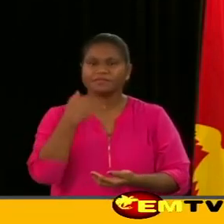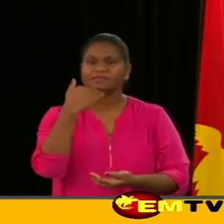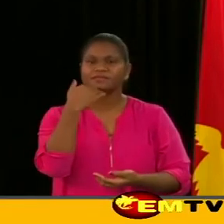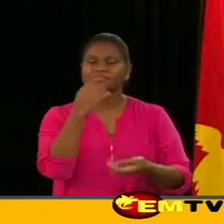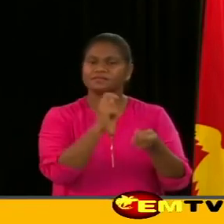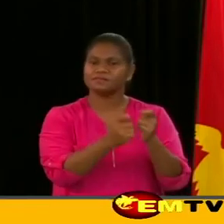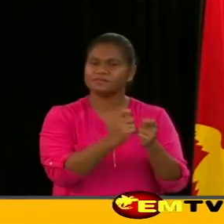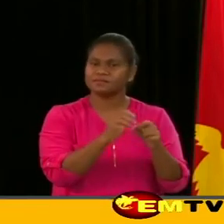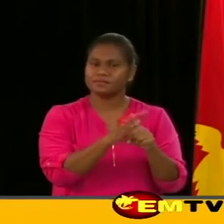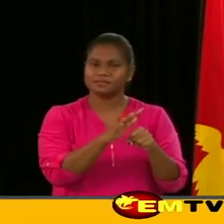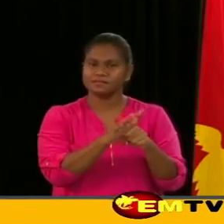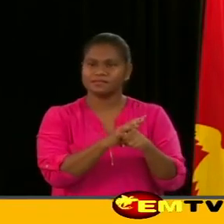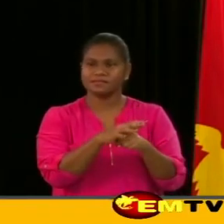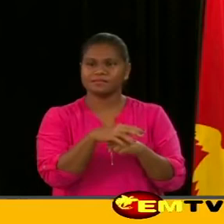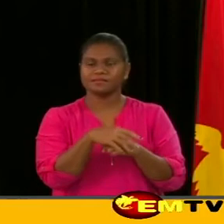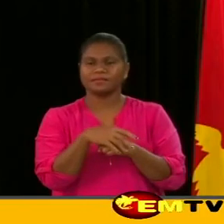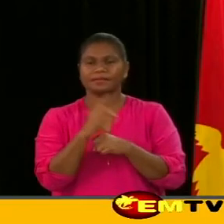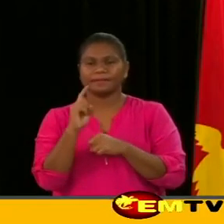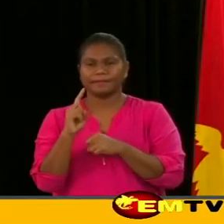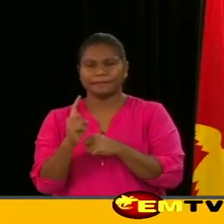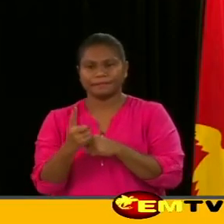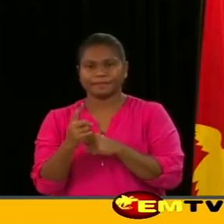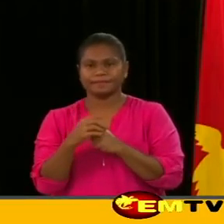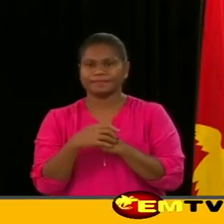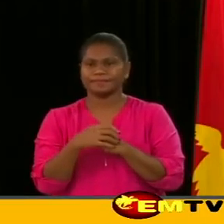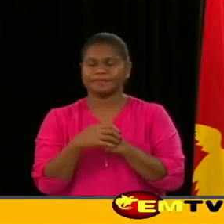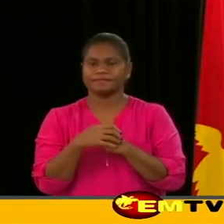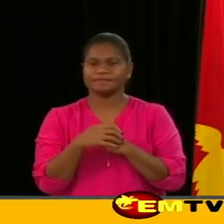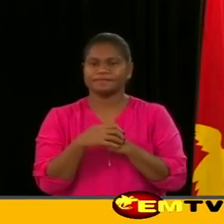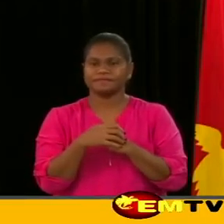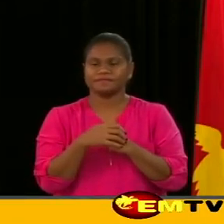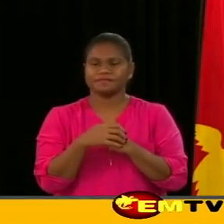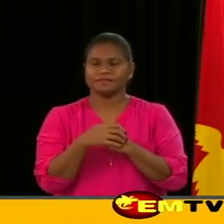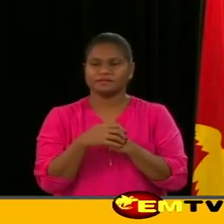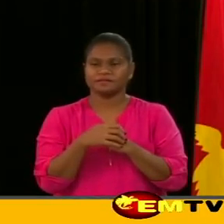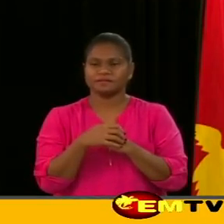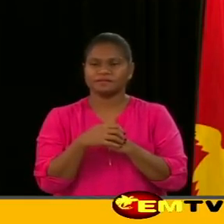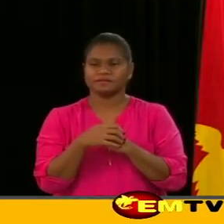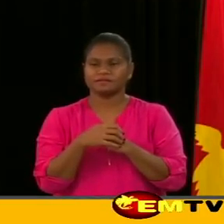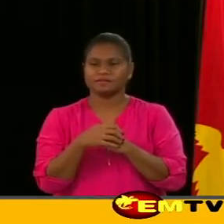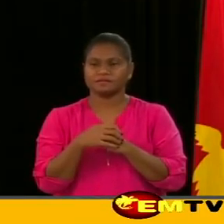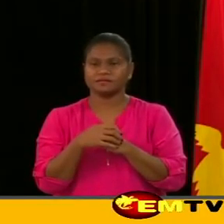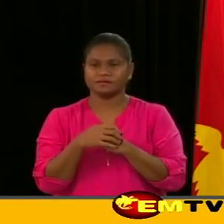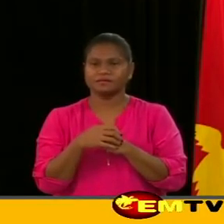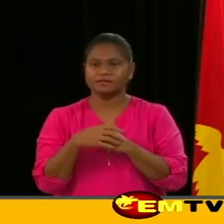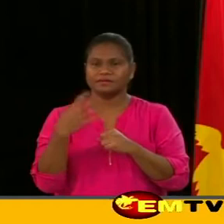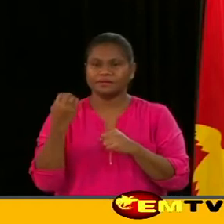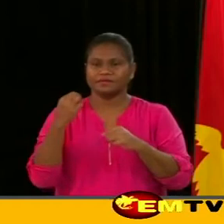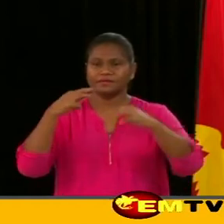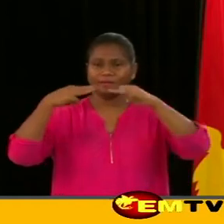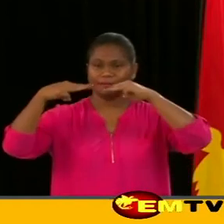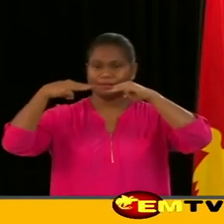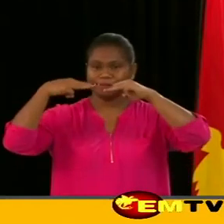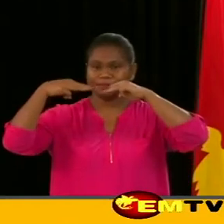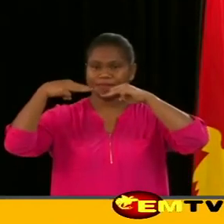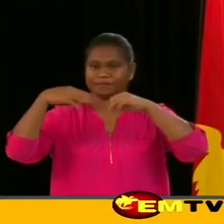the basically the results of those tests, but we can't, you know, just to ensure that, you know, there's some some proper management protocols around the, as to